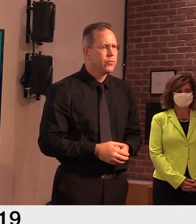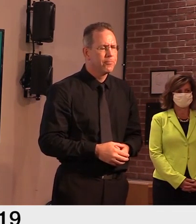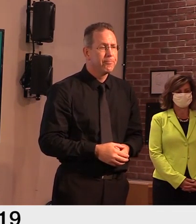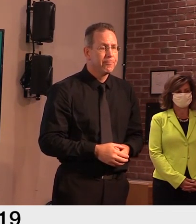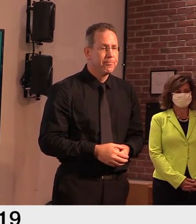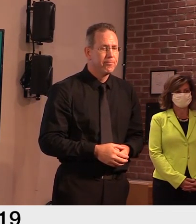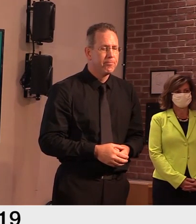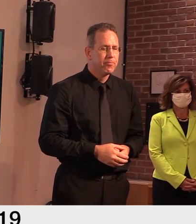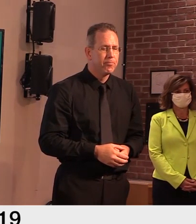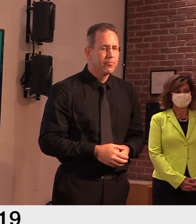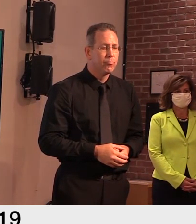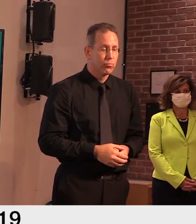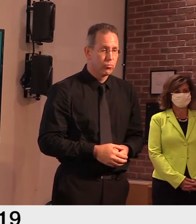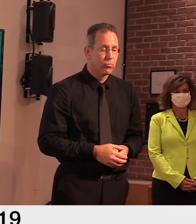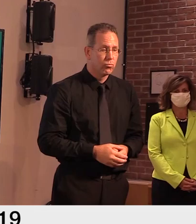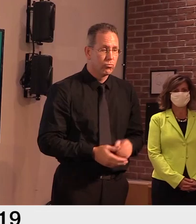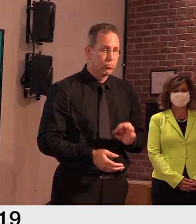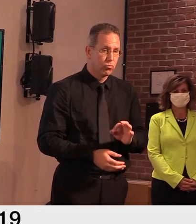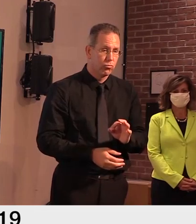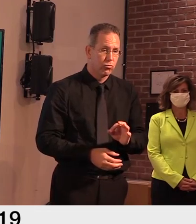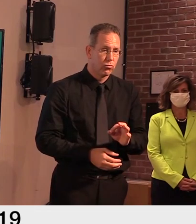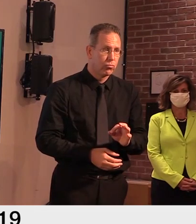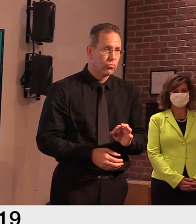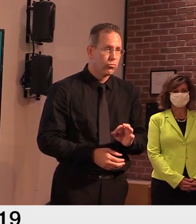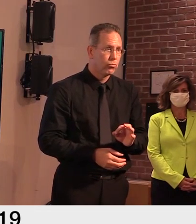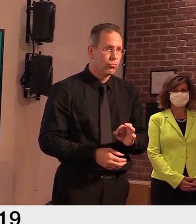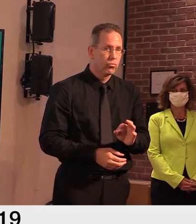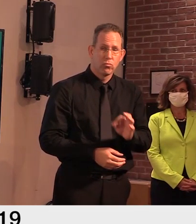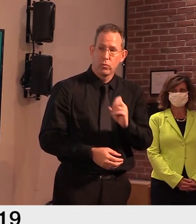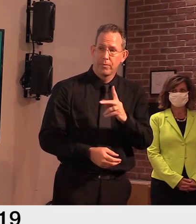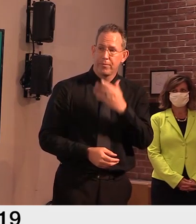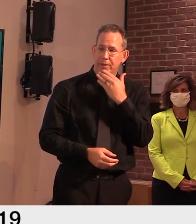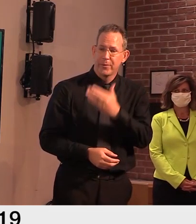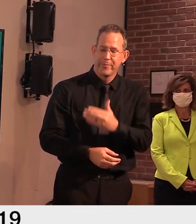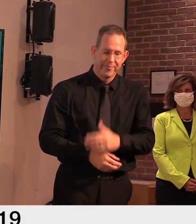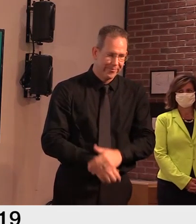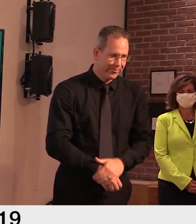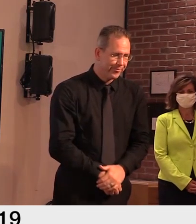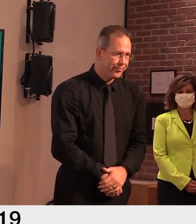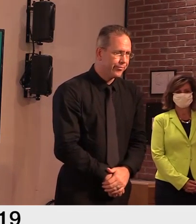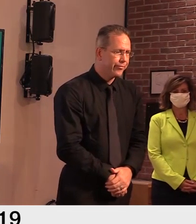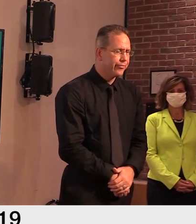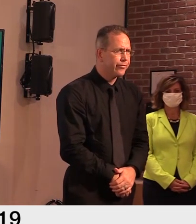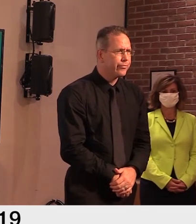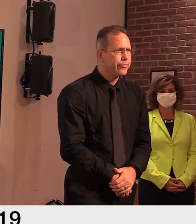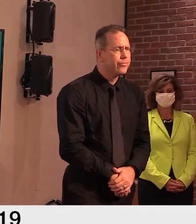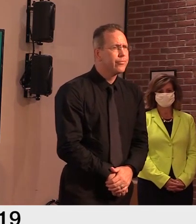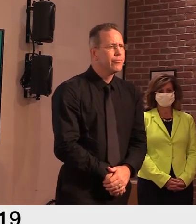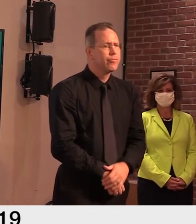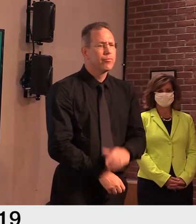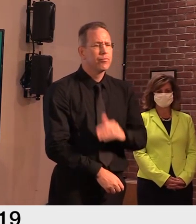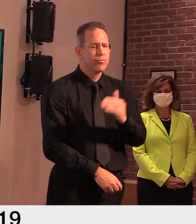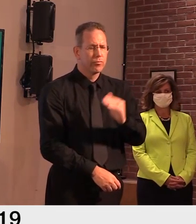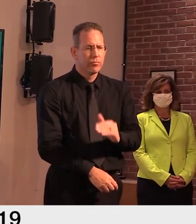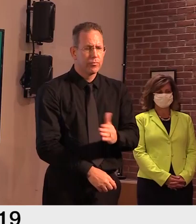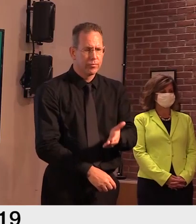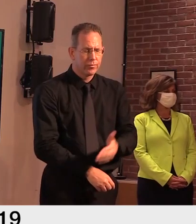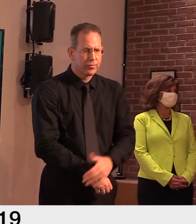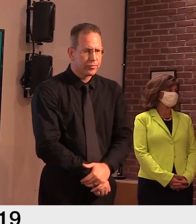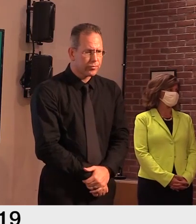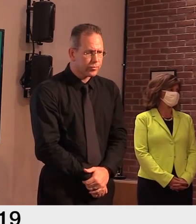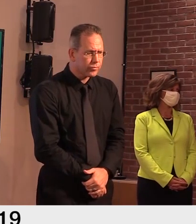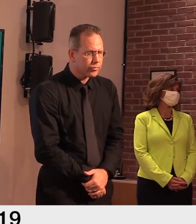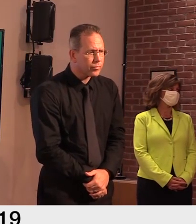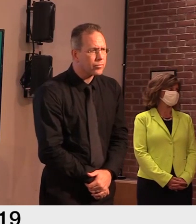area where we think we've got some uniform traction with all the parties around making those more